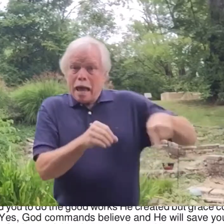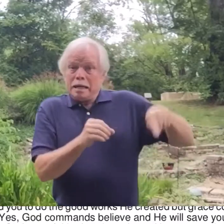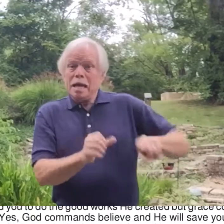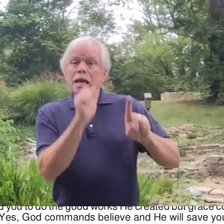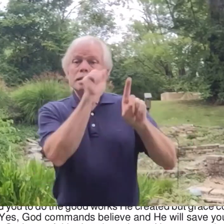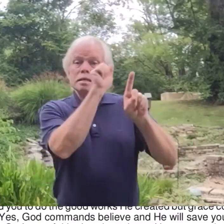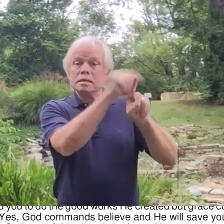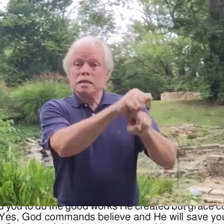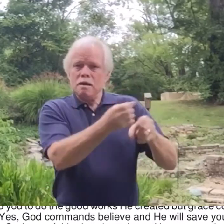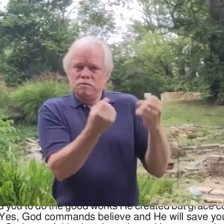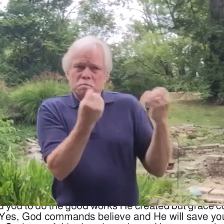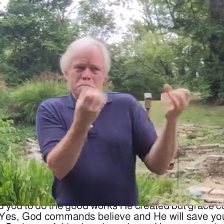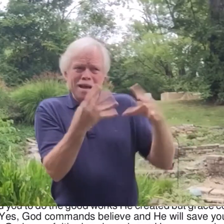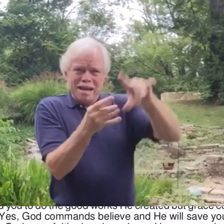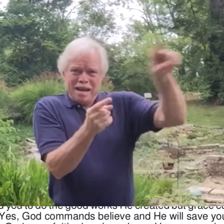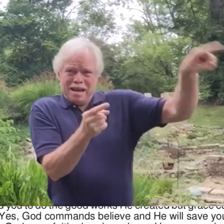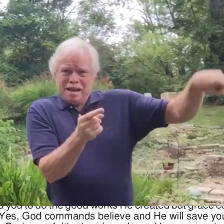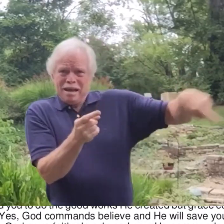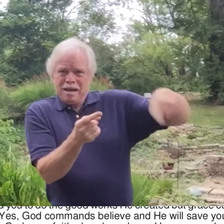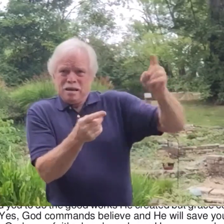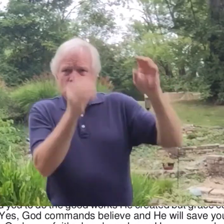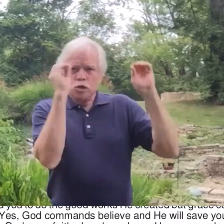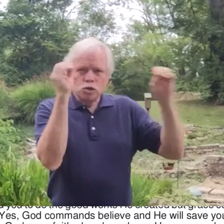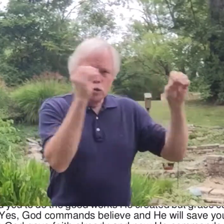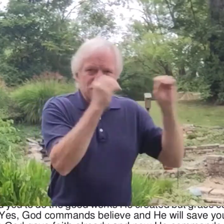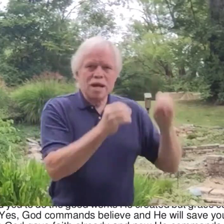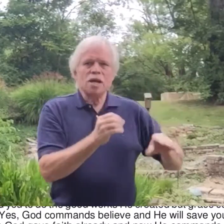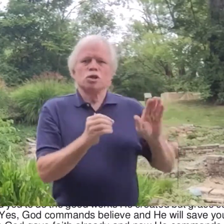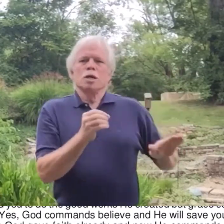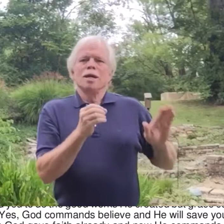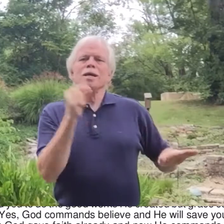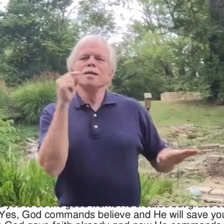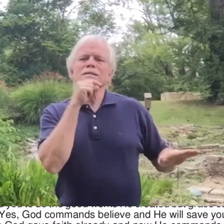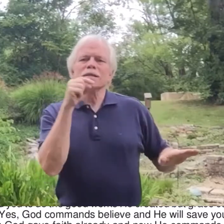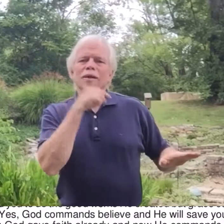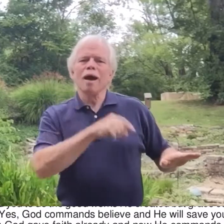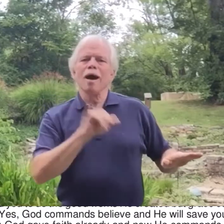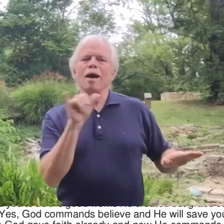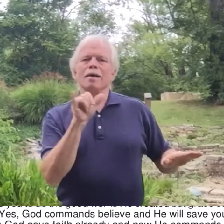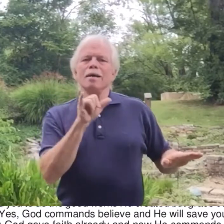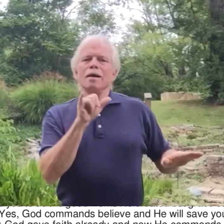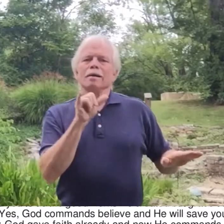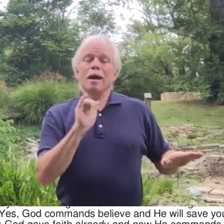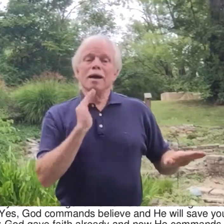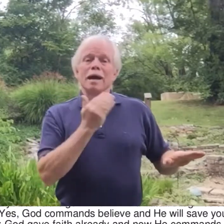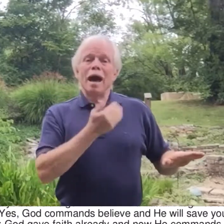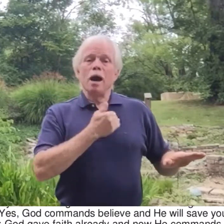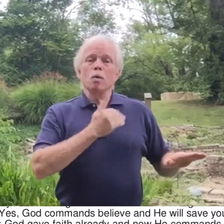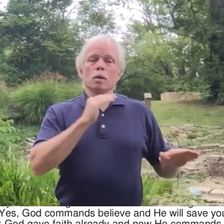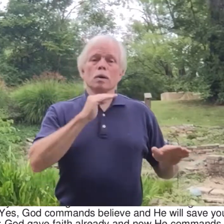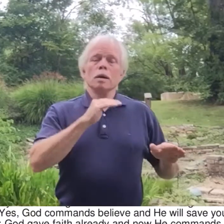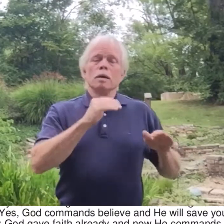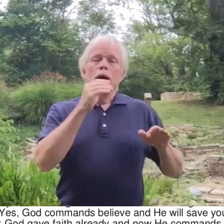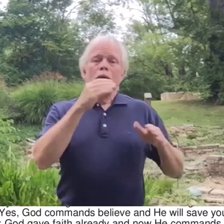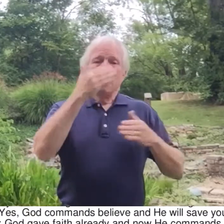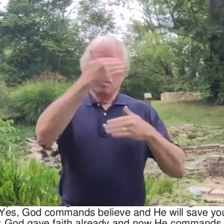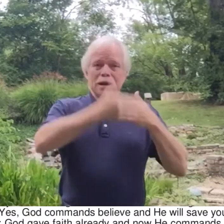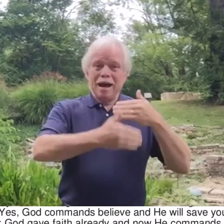he deceives many to teach his lie, like our